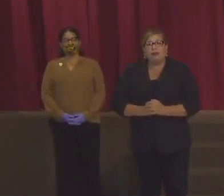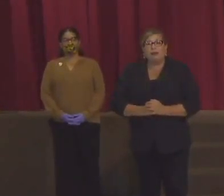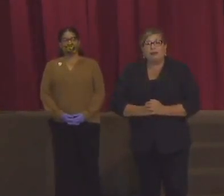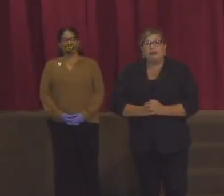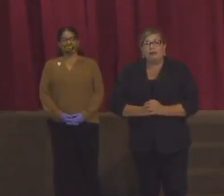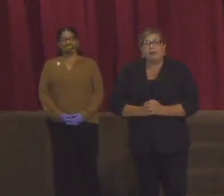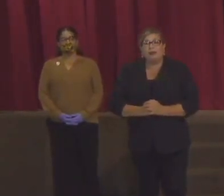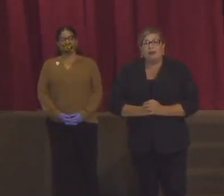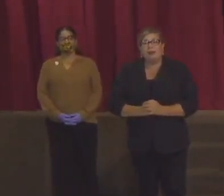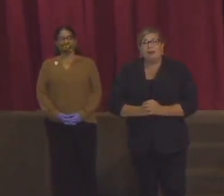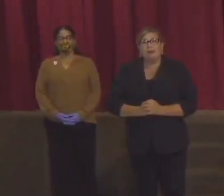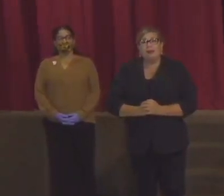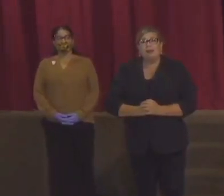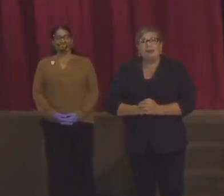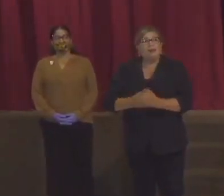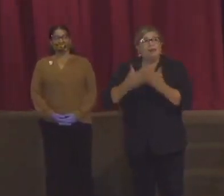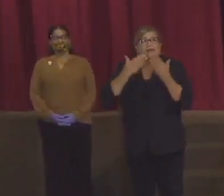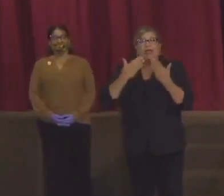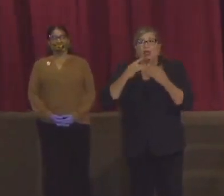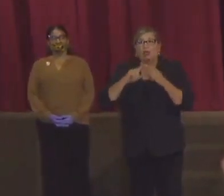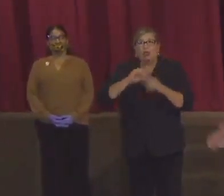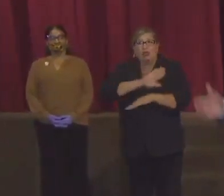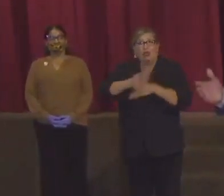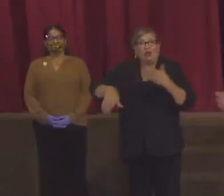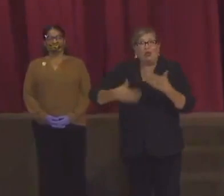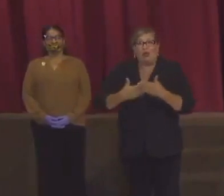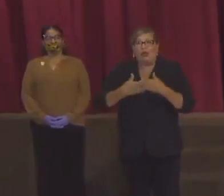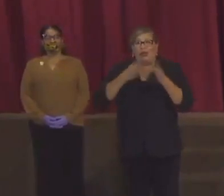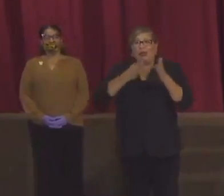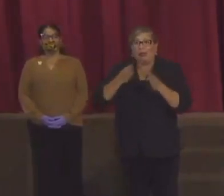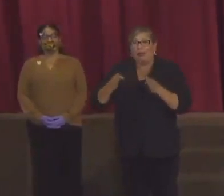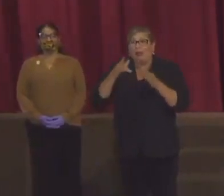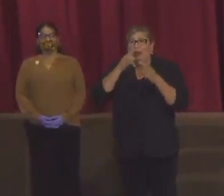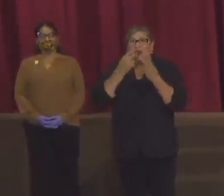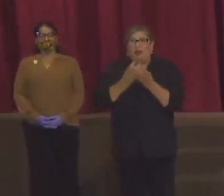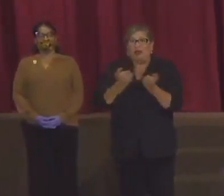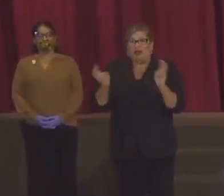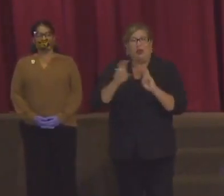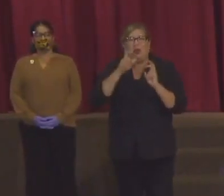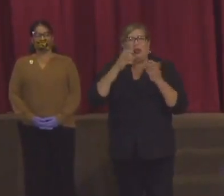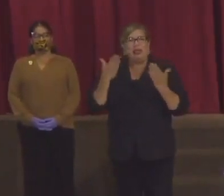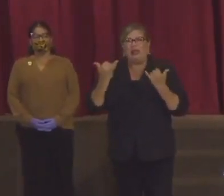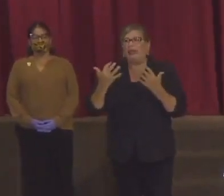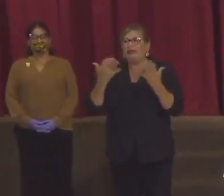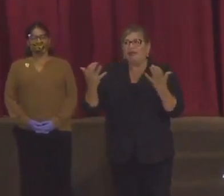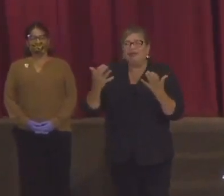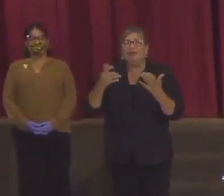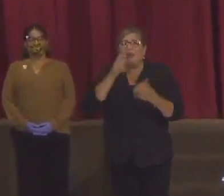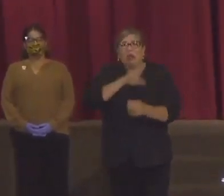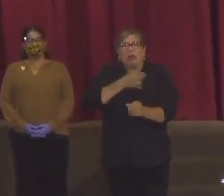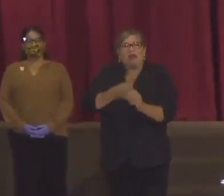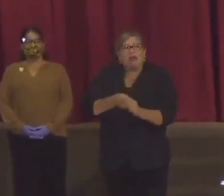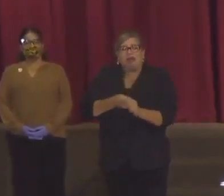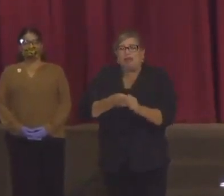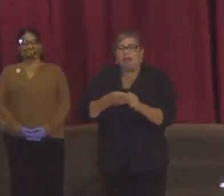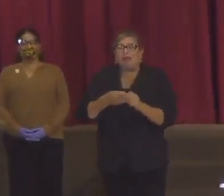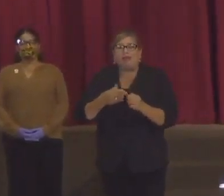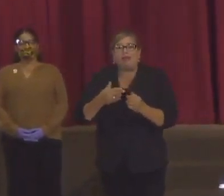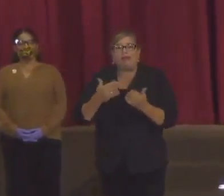all of those that were assembled here, are assembled here behind the cameras, that took the time